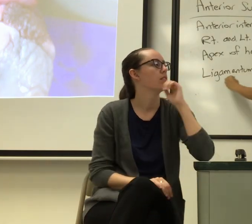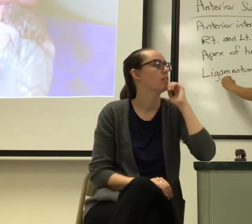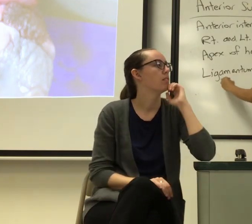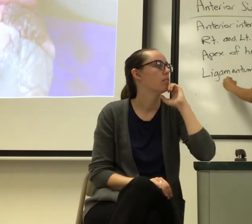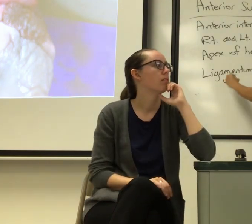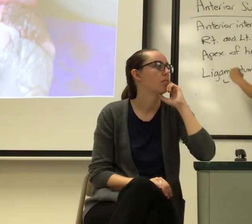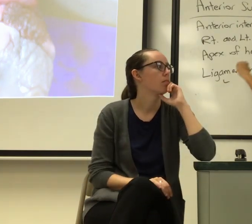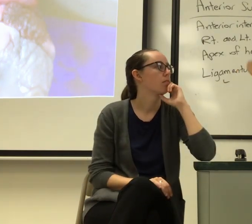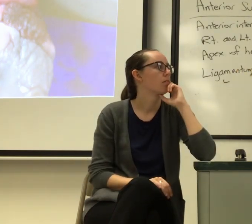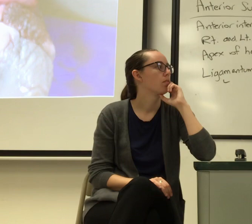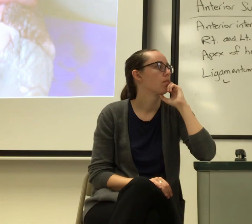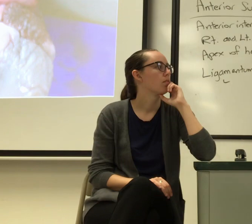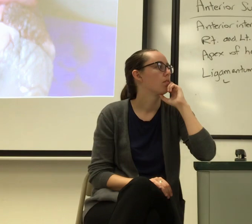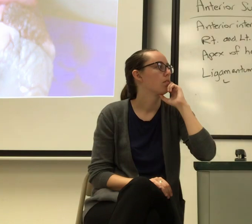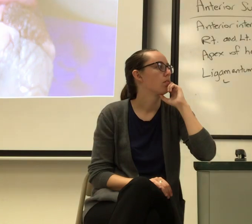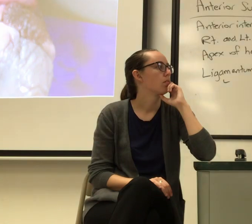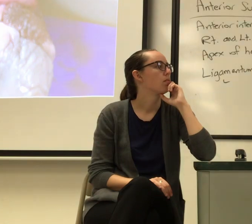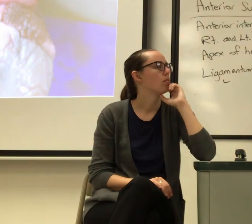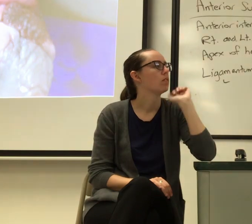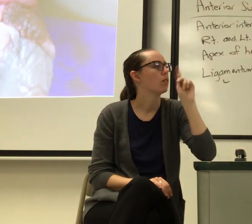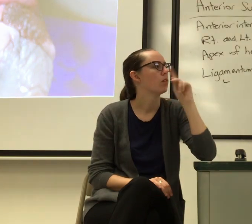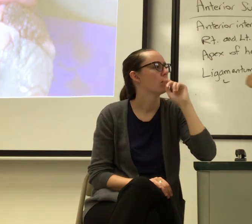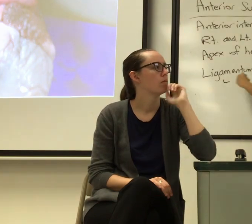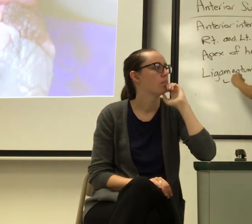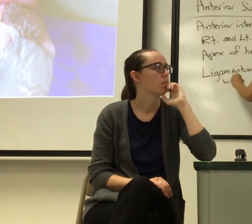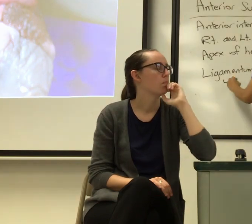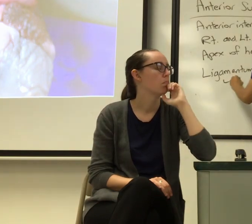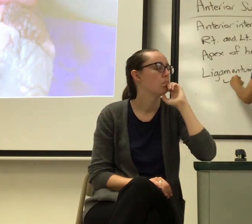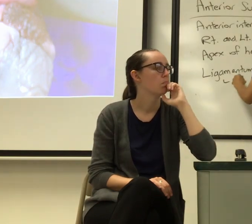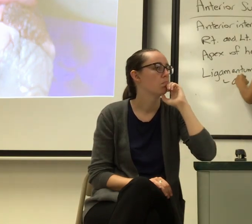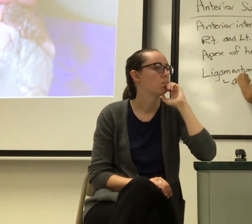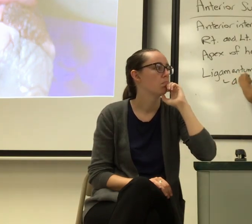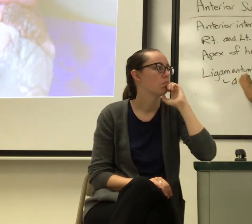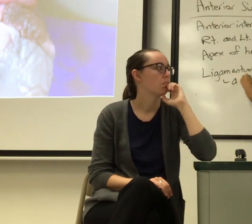This is a remnant from fetal circulation.